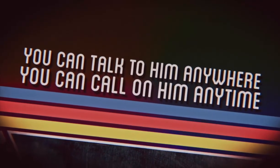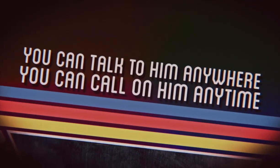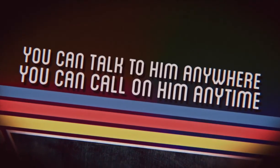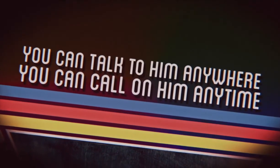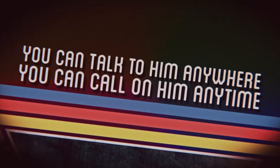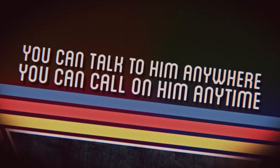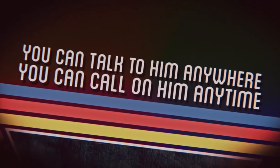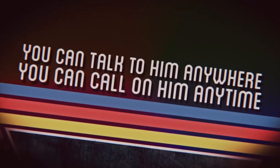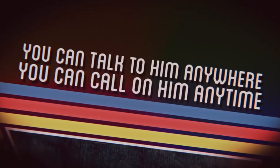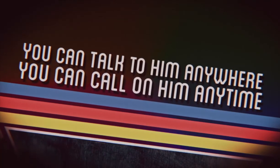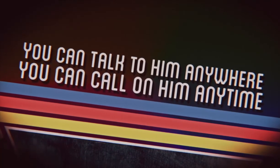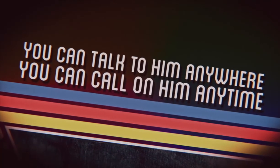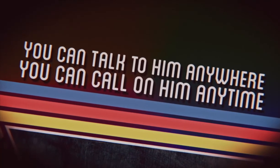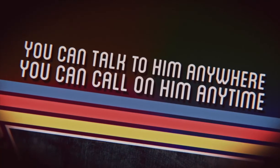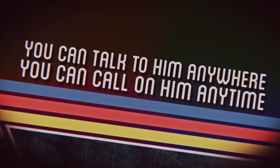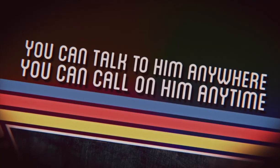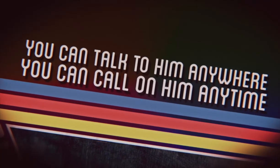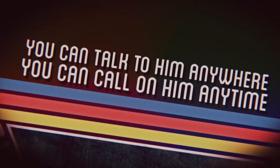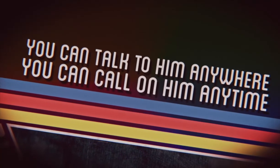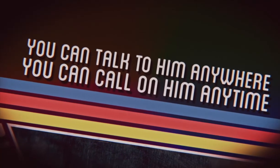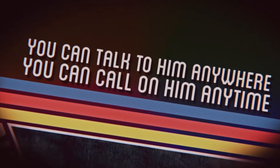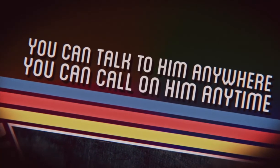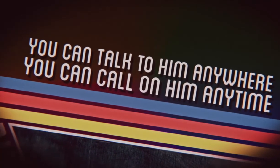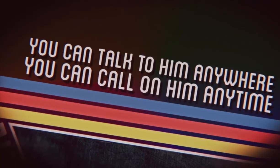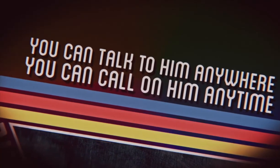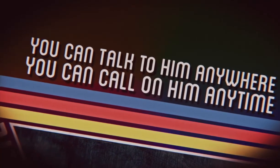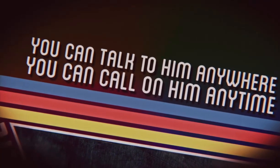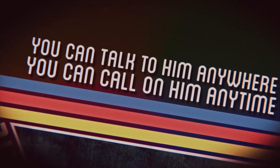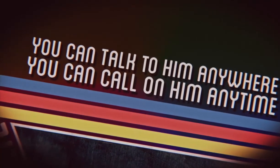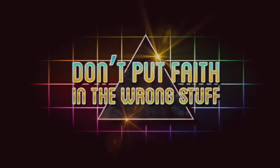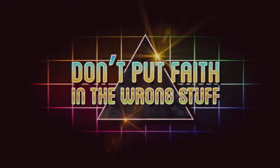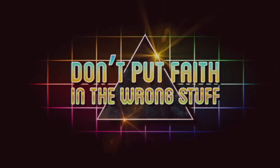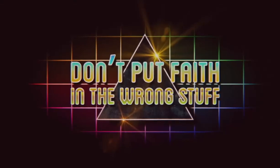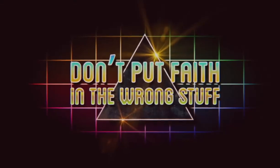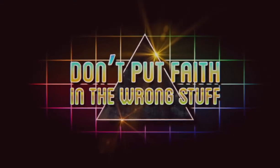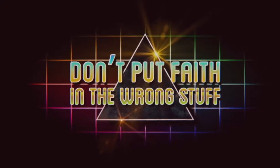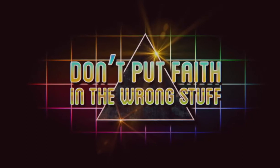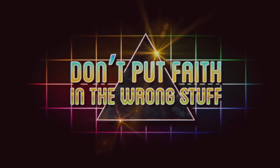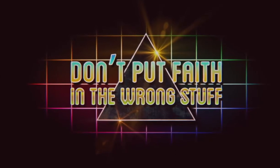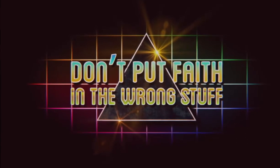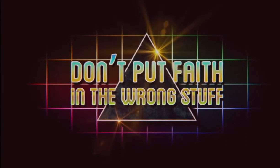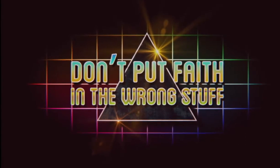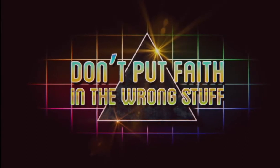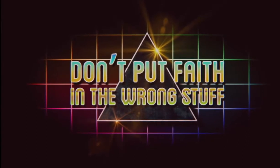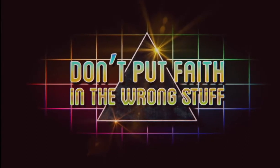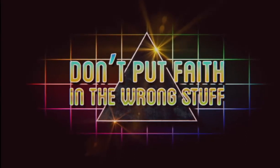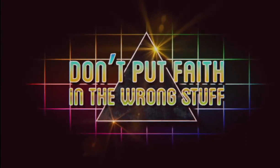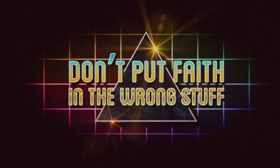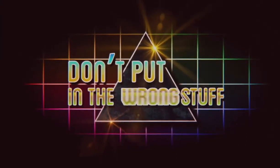anywhere, you can call on him anytime. Don't put faith in the wrong